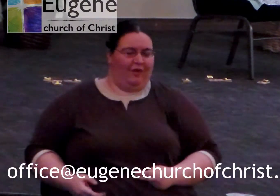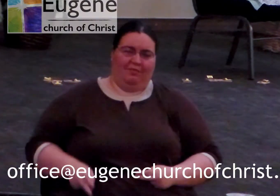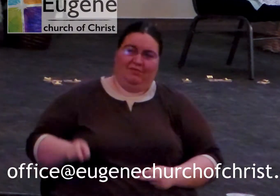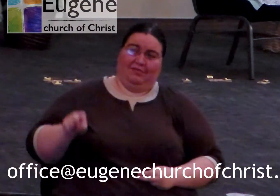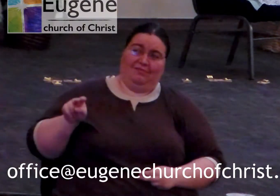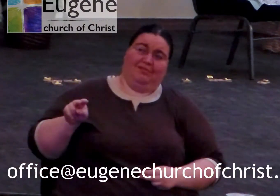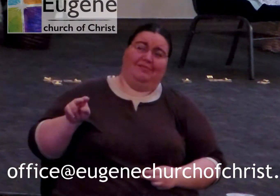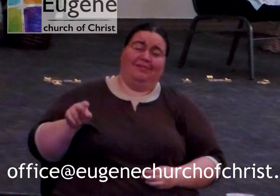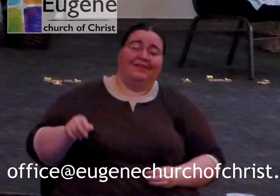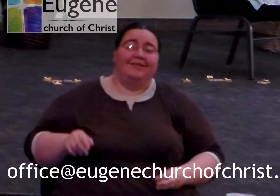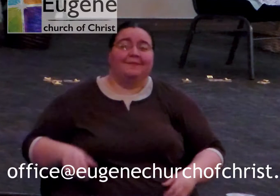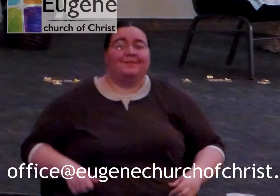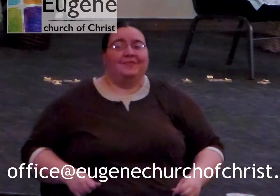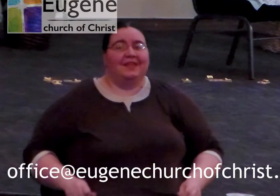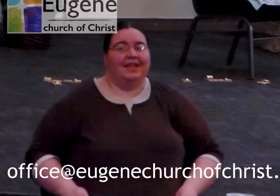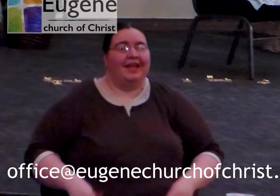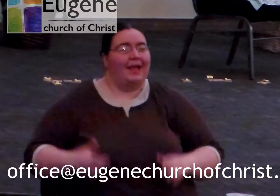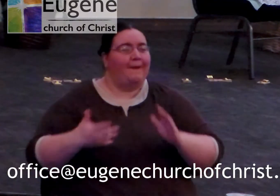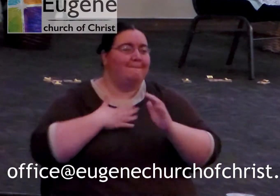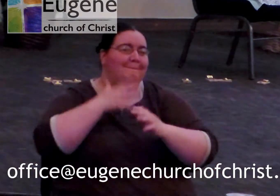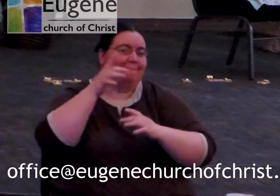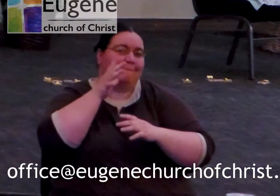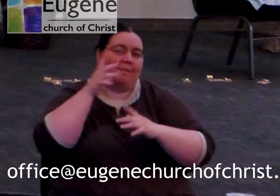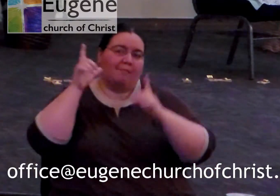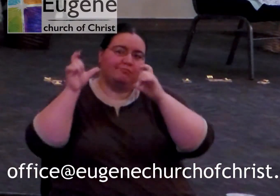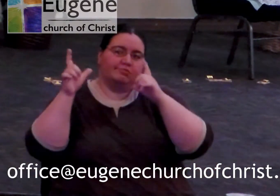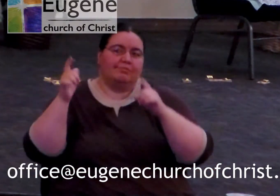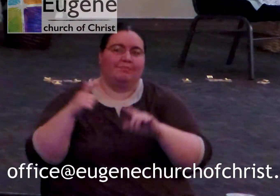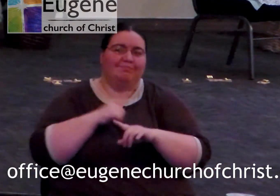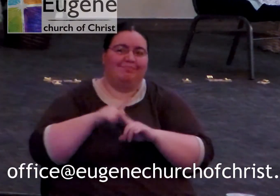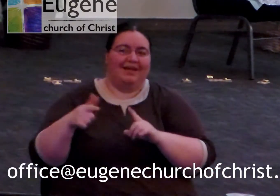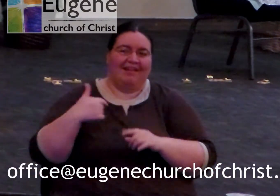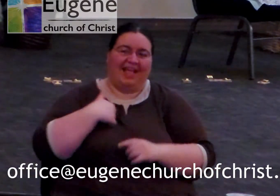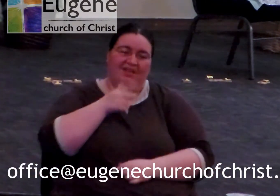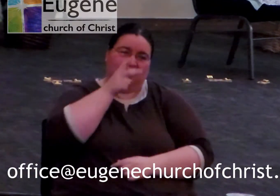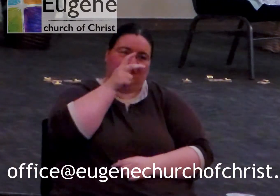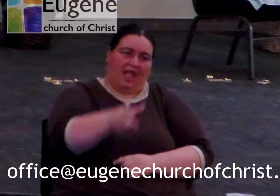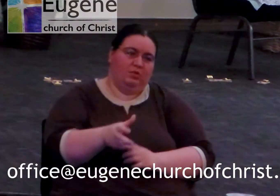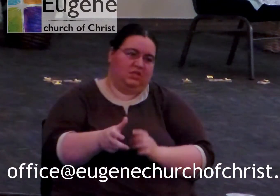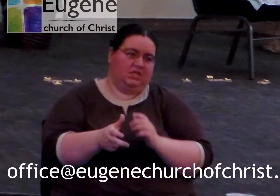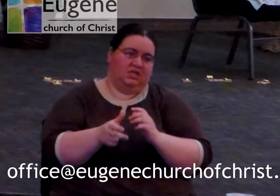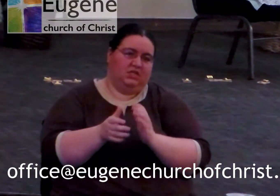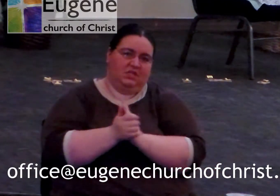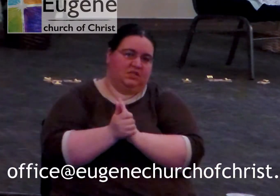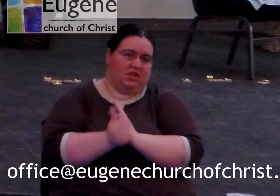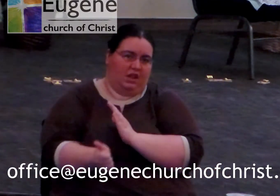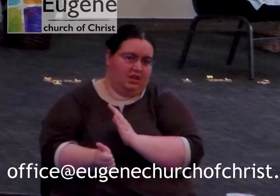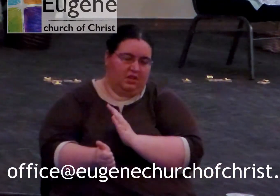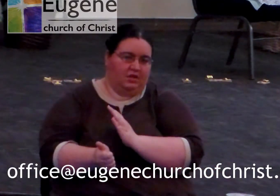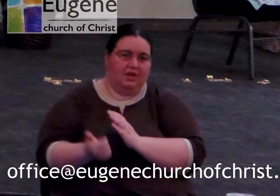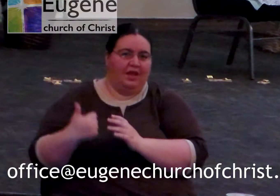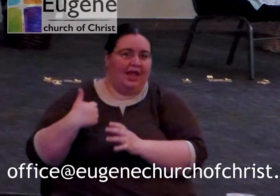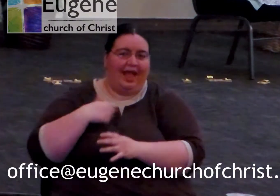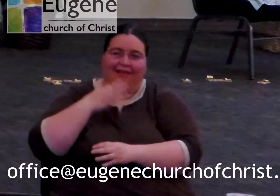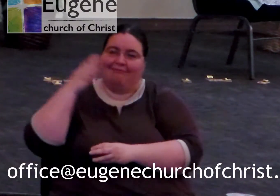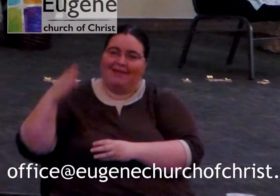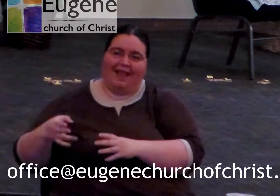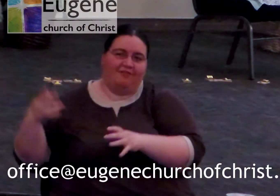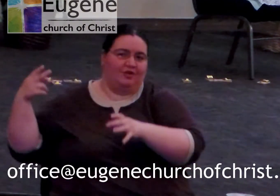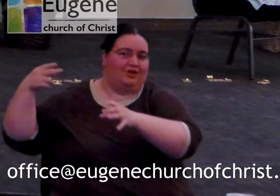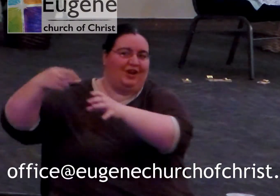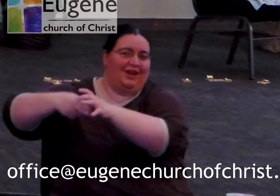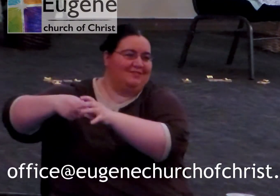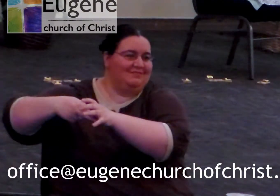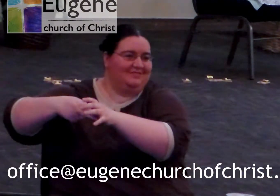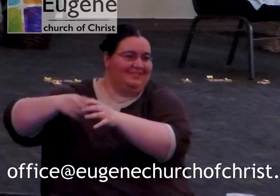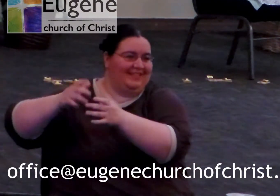took them, right? And so I hardly ever got in a game. And I remember one game in particular. We played in Ouachita High School. We were a little bitty, tiny high school. We went to